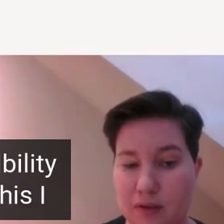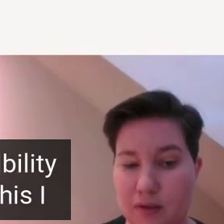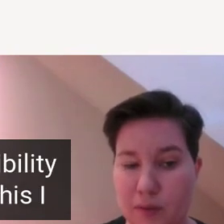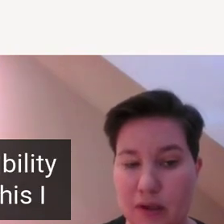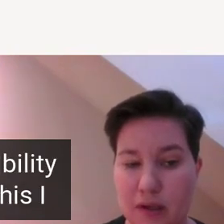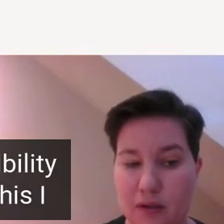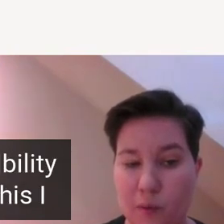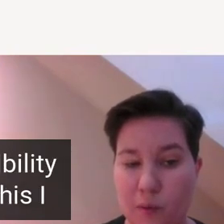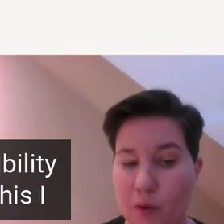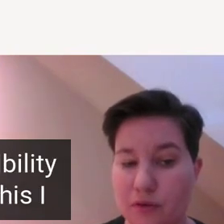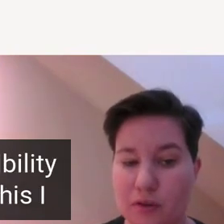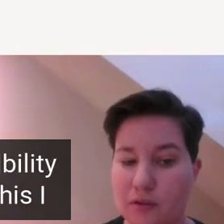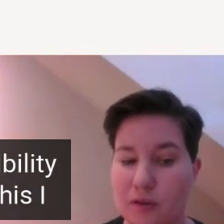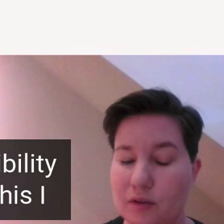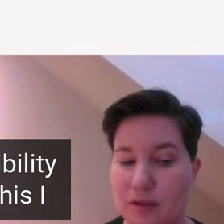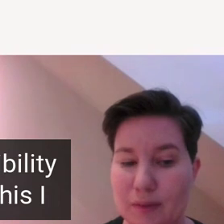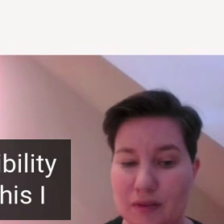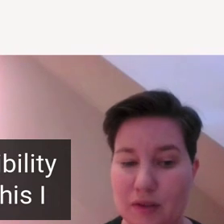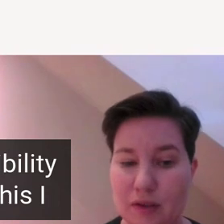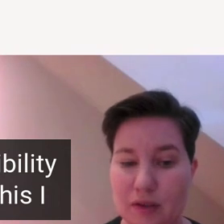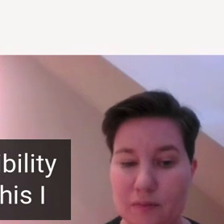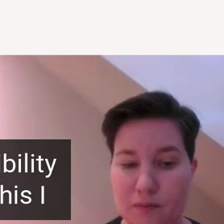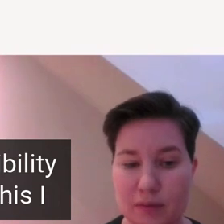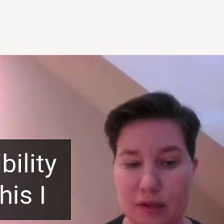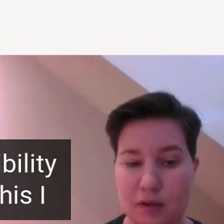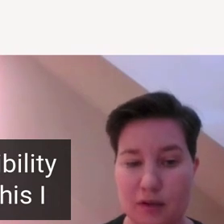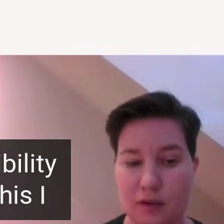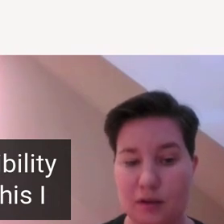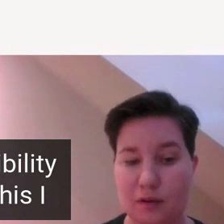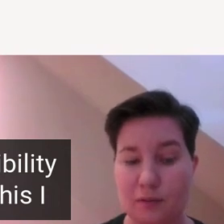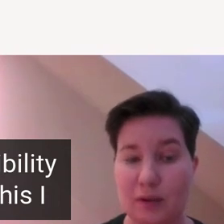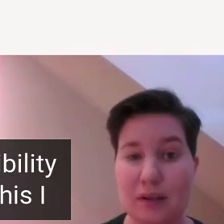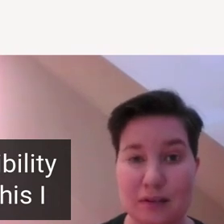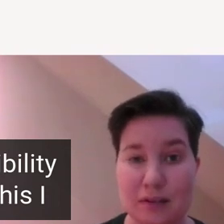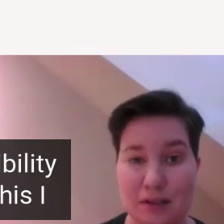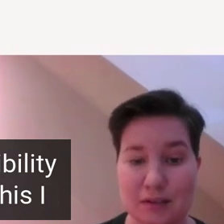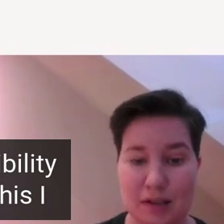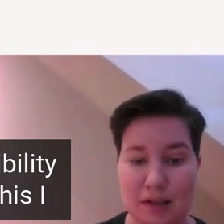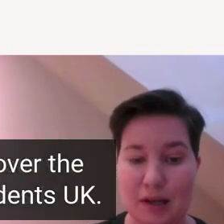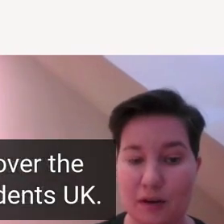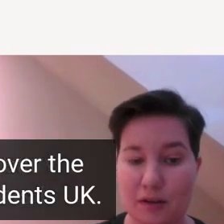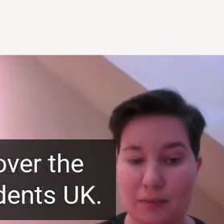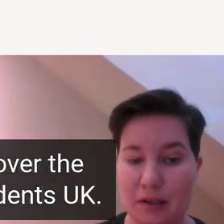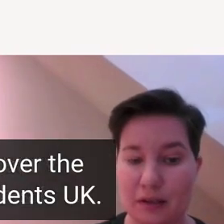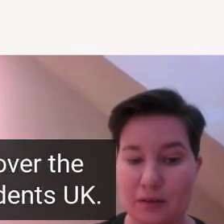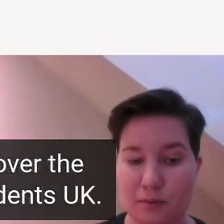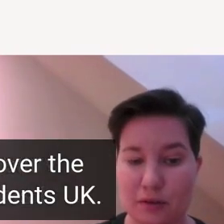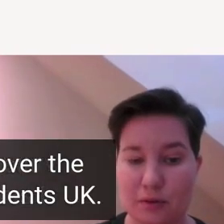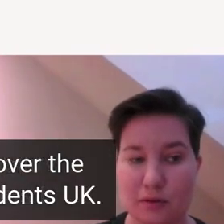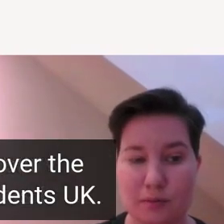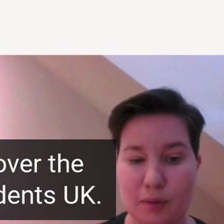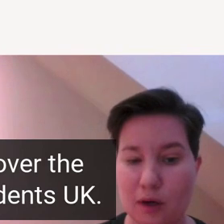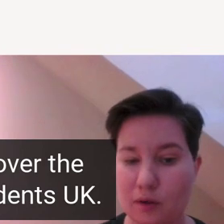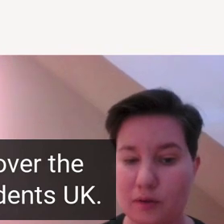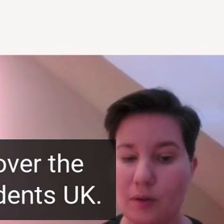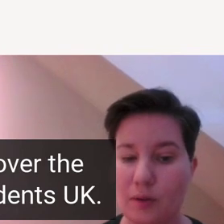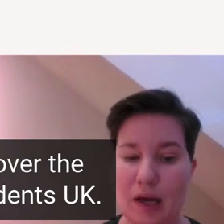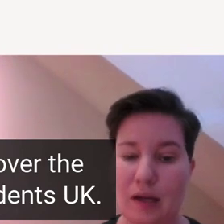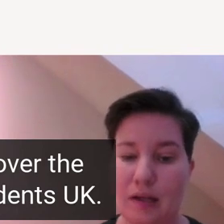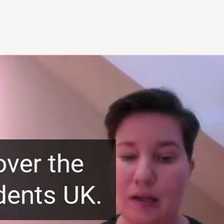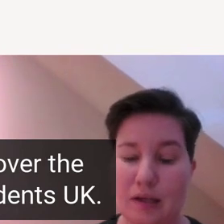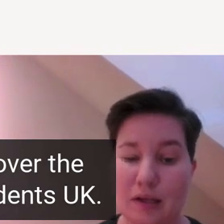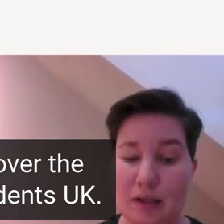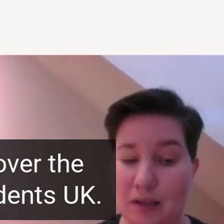of inaccessibility wasn't university-specific. Realizing this, I called a meeting with students from all over the